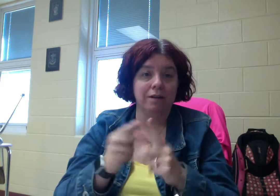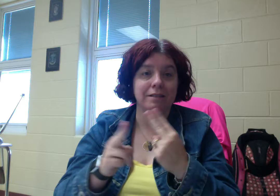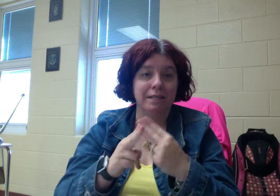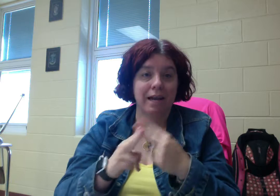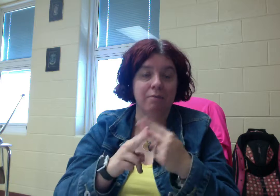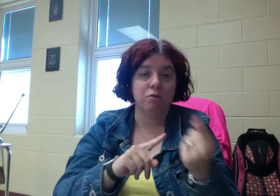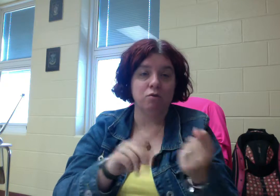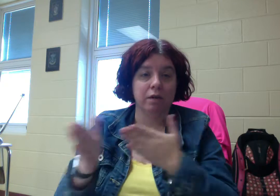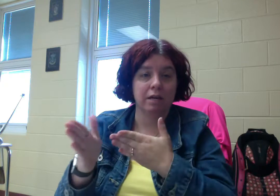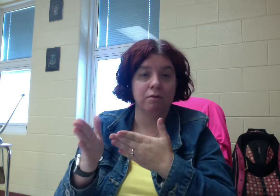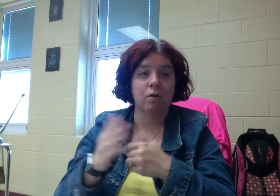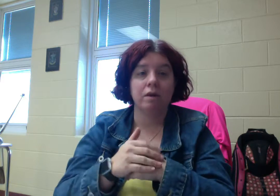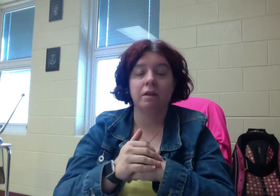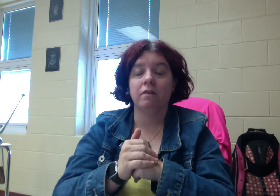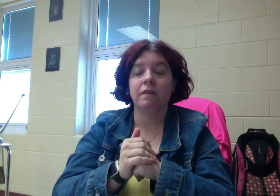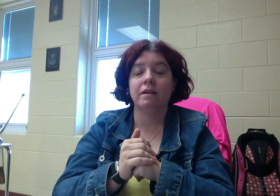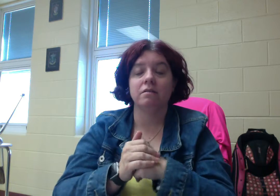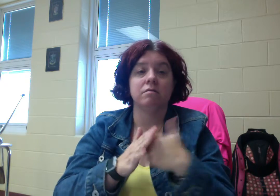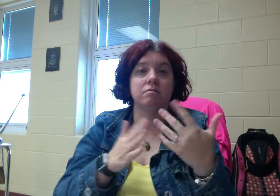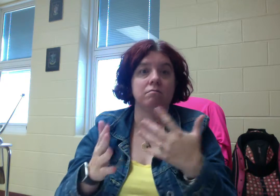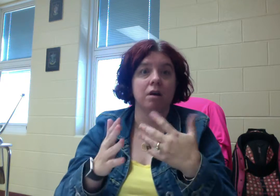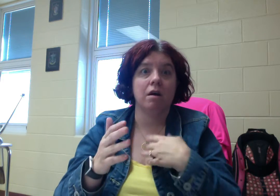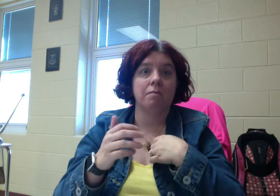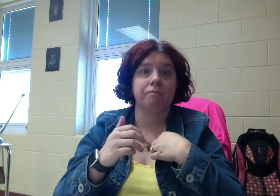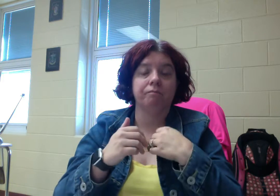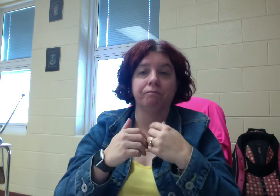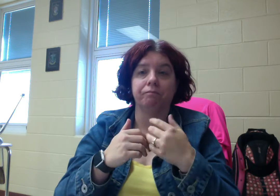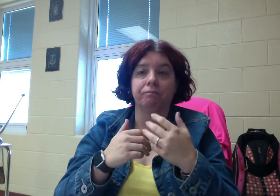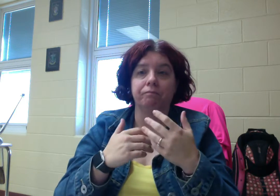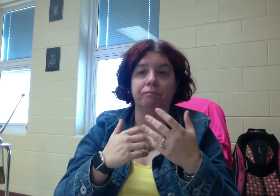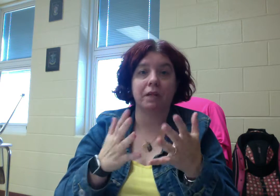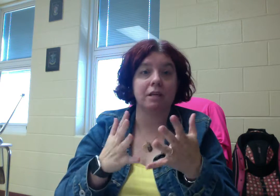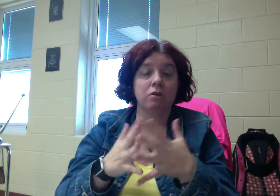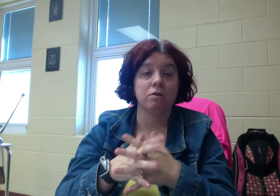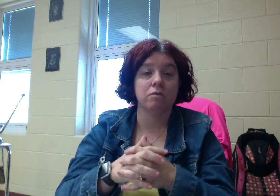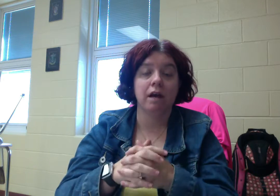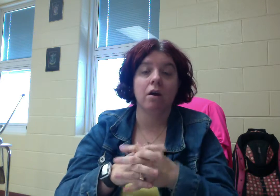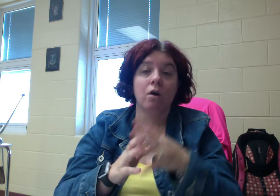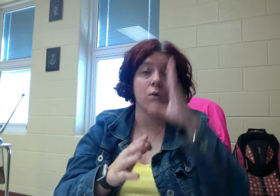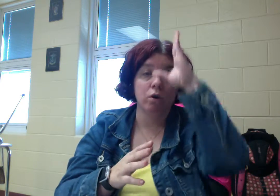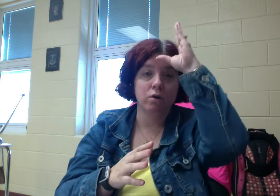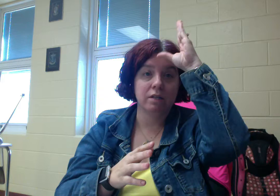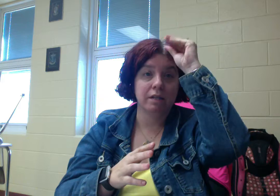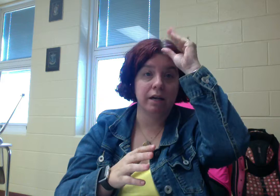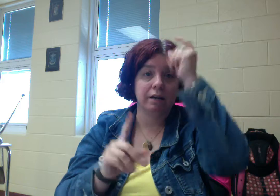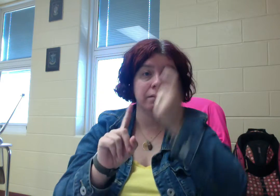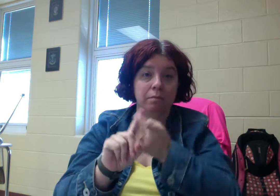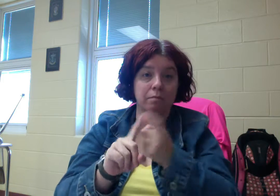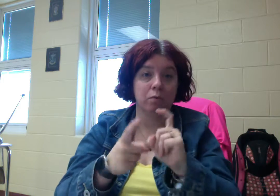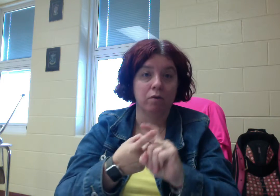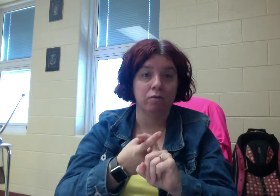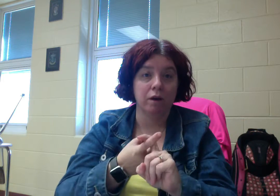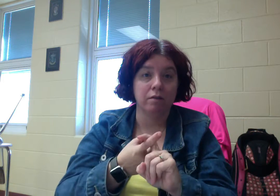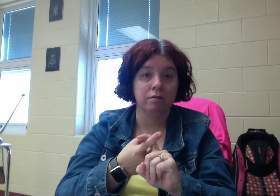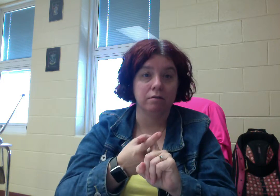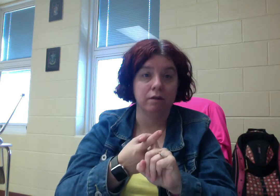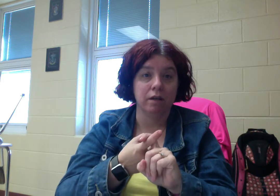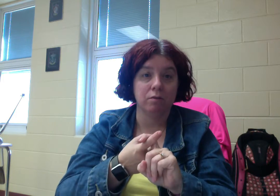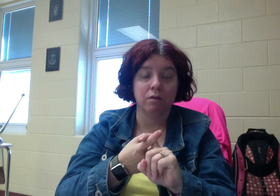boyfriend's name, you just want to keep going in there, then that's how you could do that. Or you could sign boyfriend, okay, with